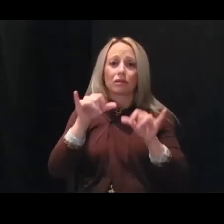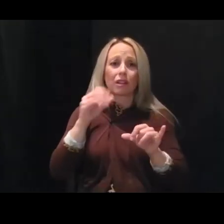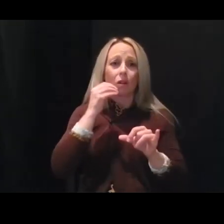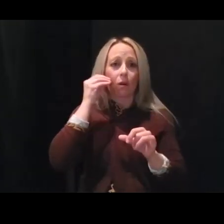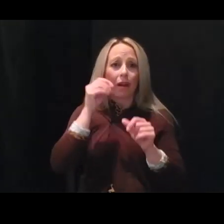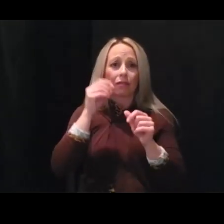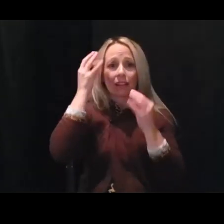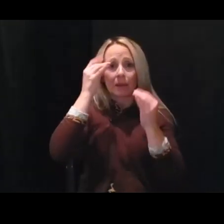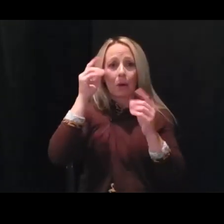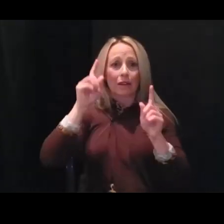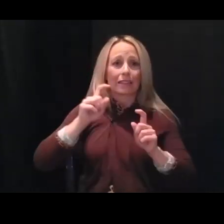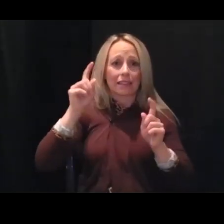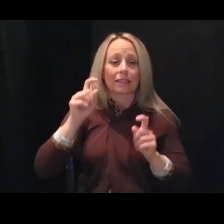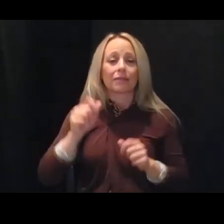tested.